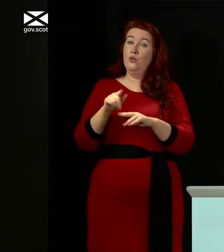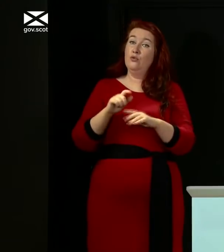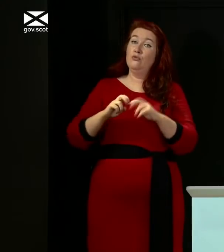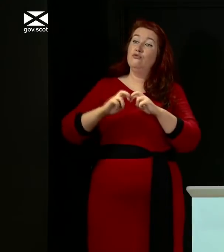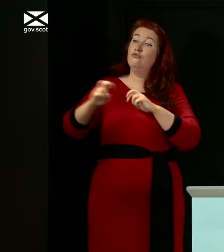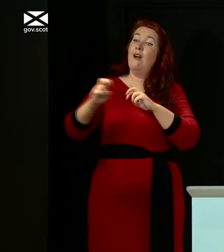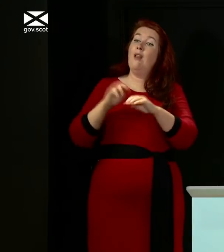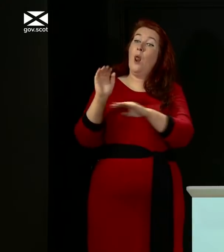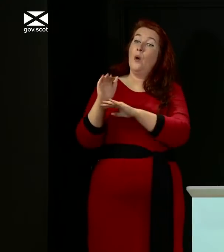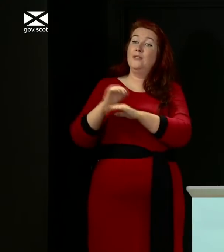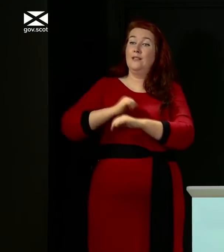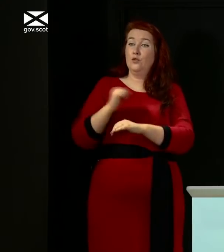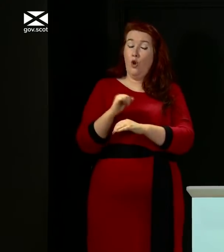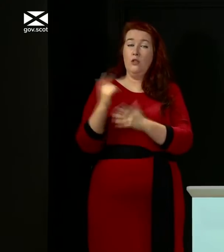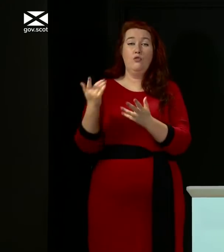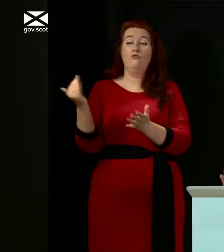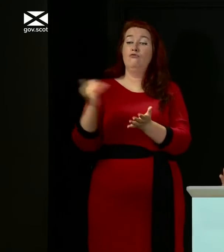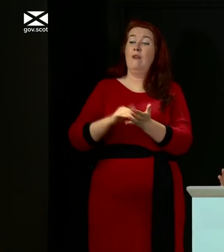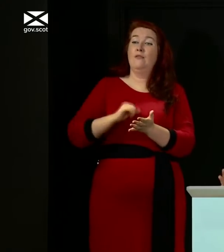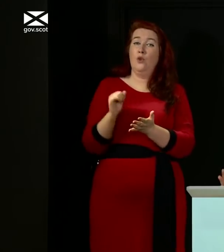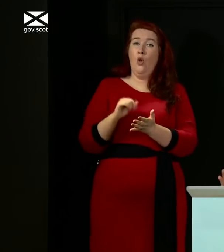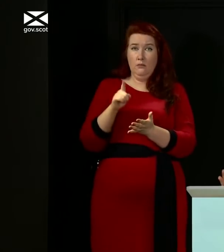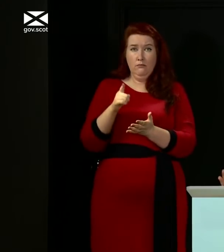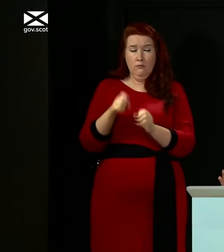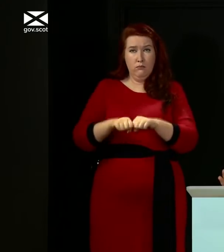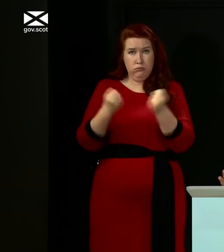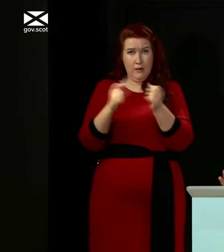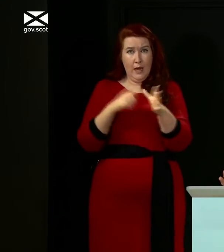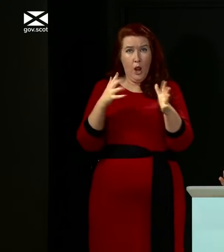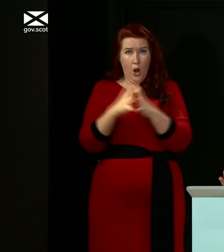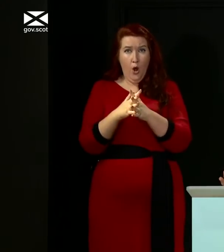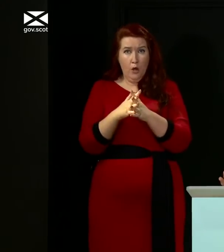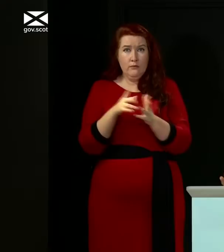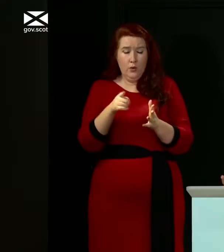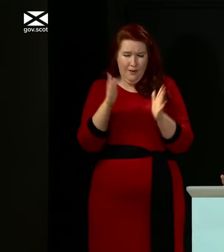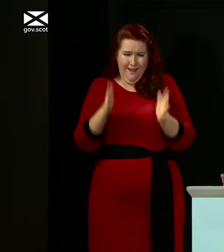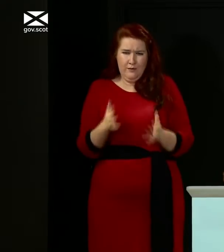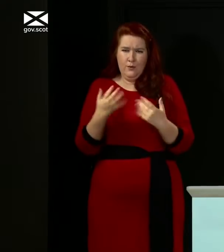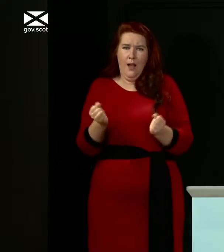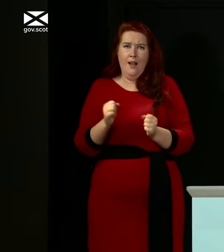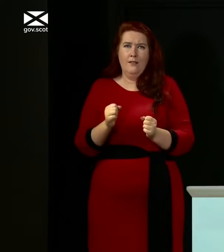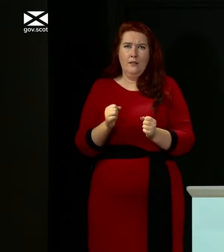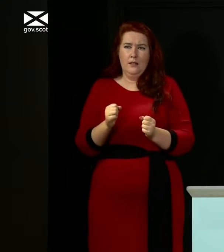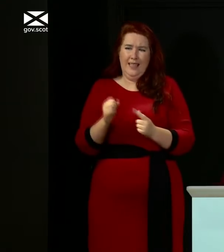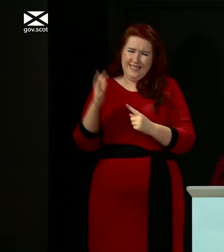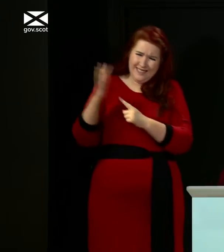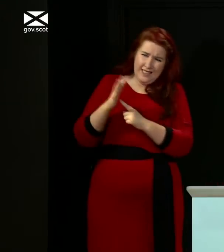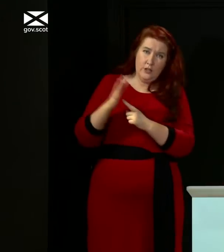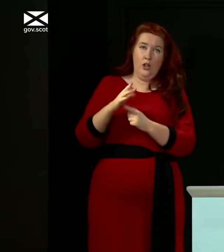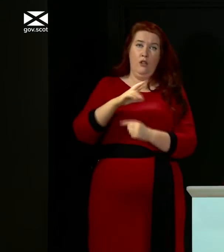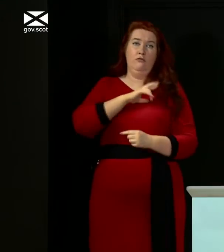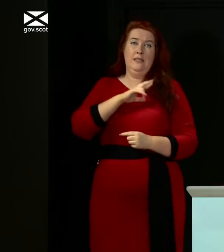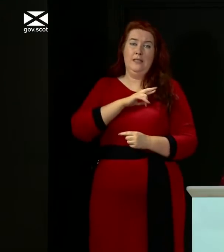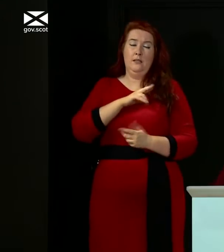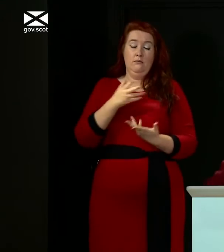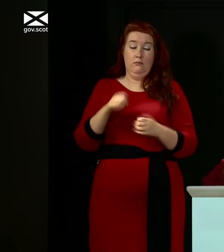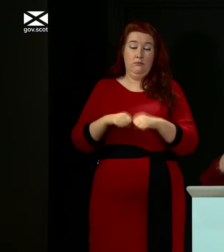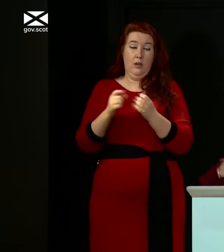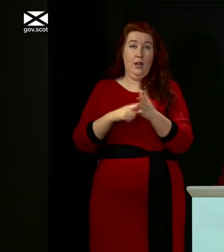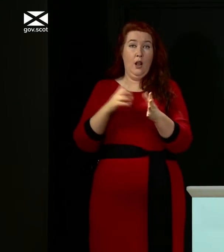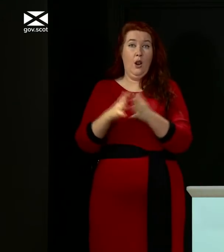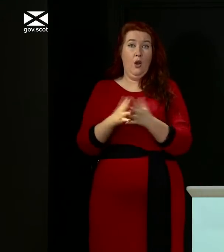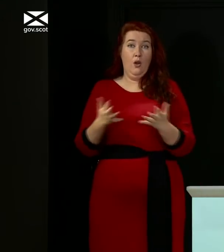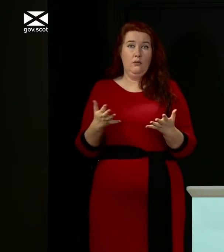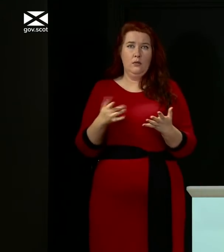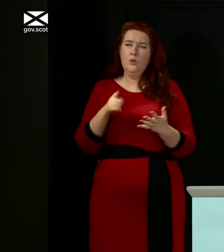Scotland or into Scotland without it being for an essential purpose. It's against the law from today to